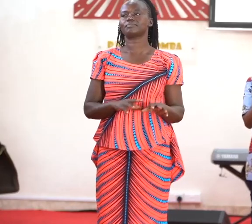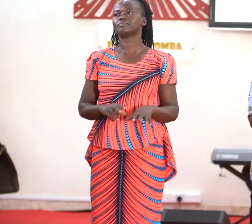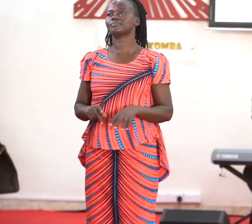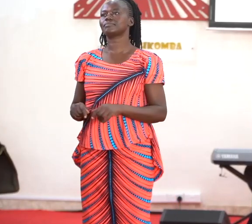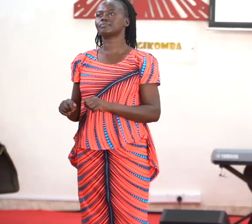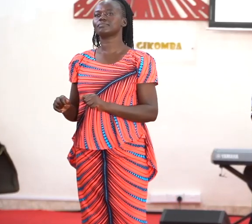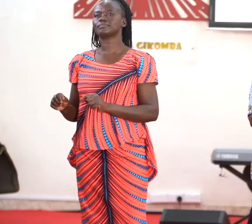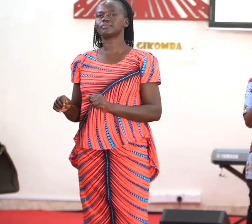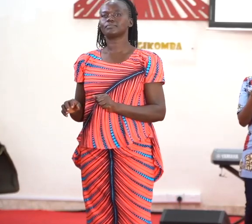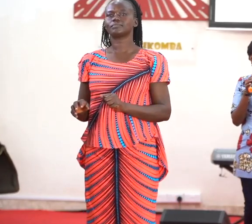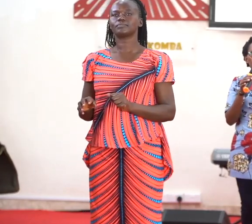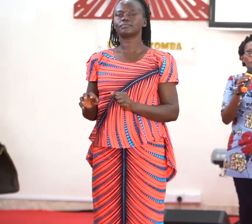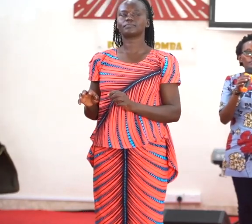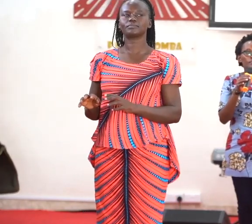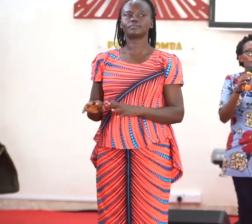you, Lord.